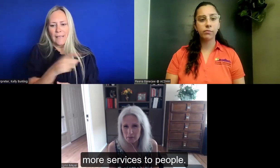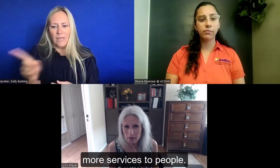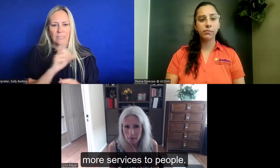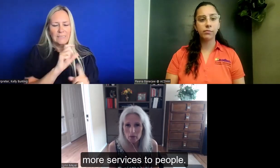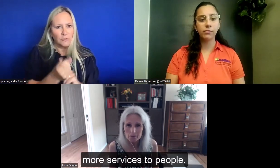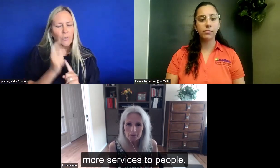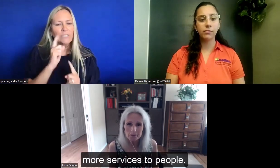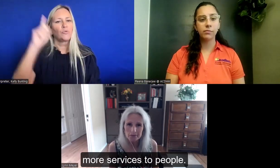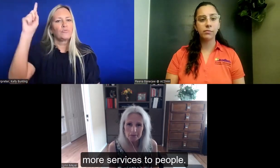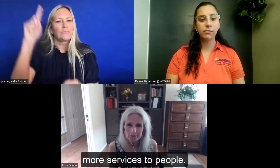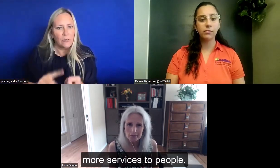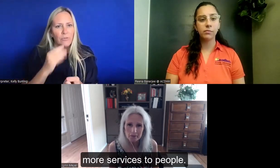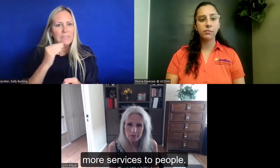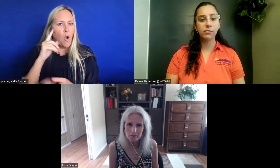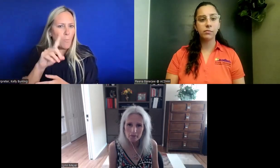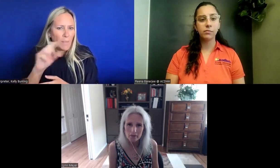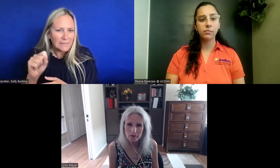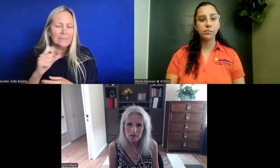services to people.